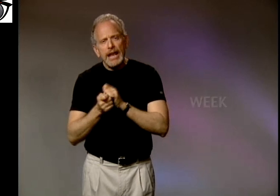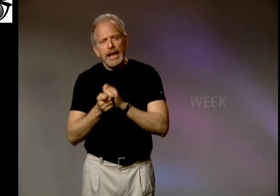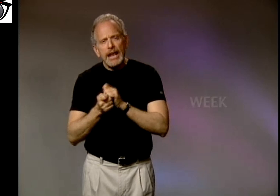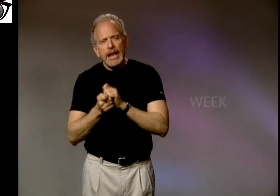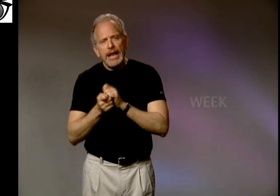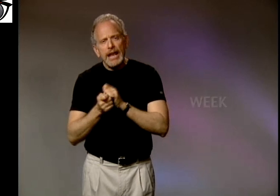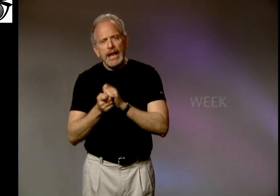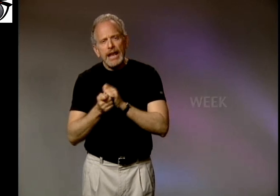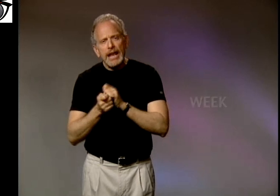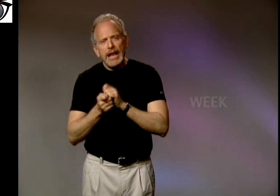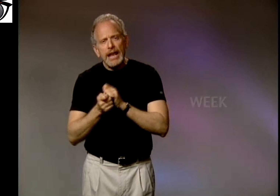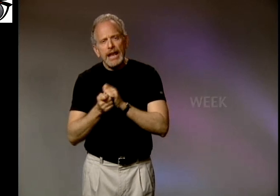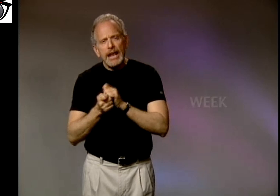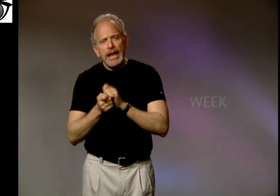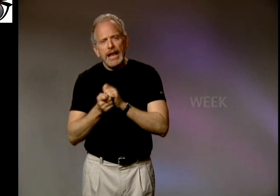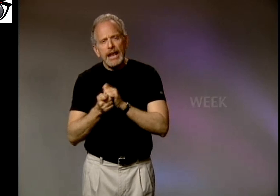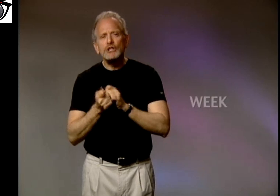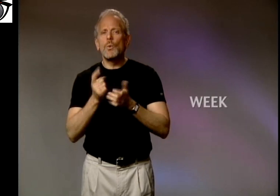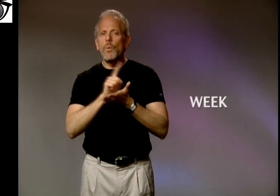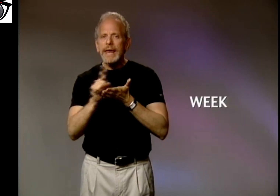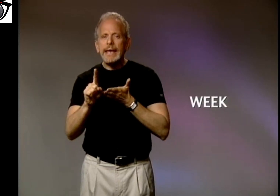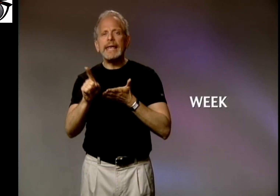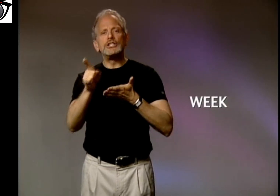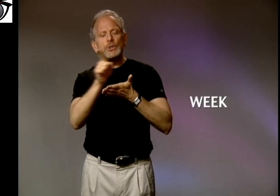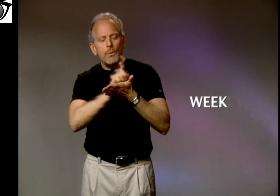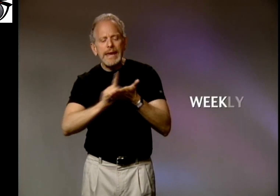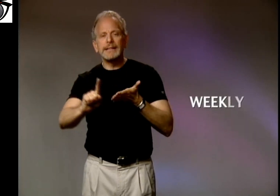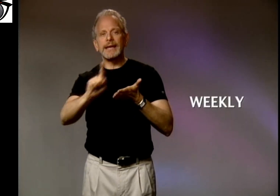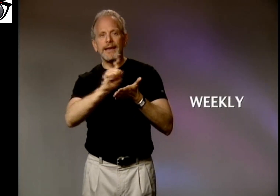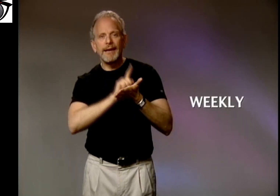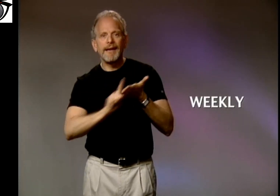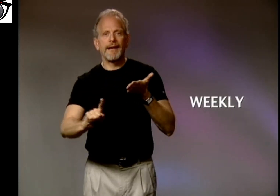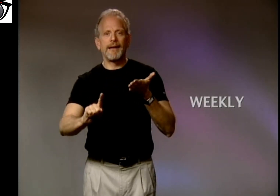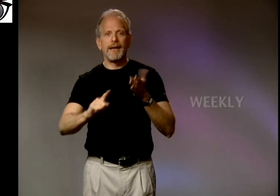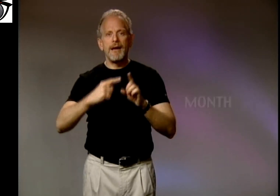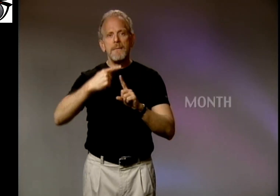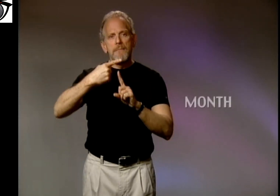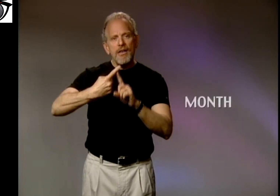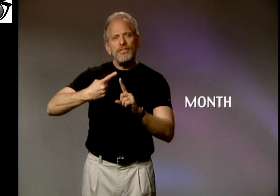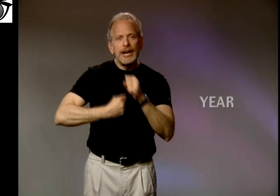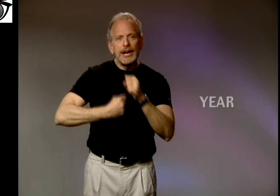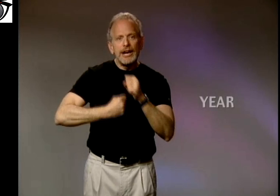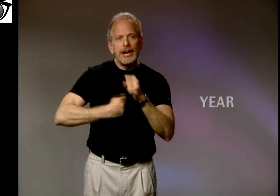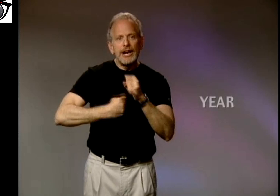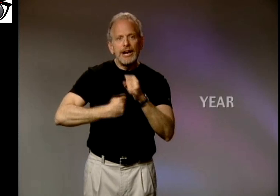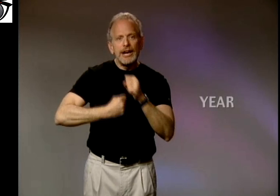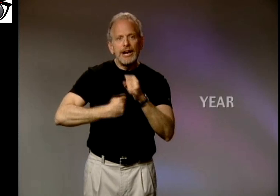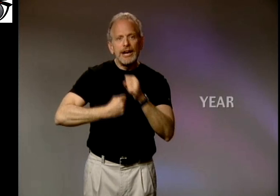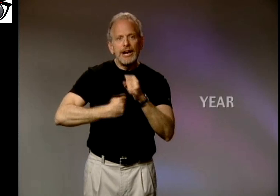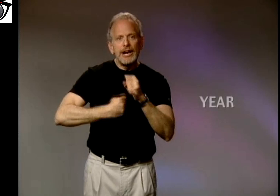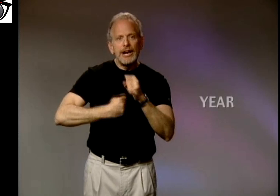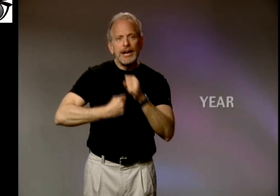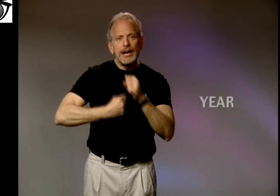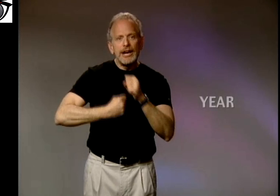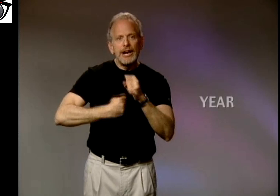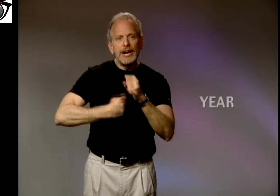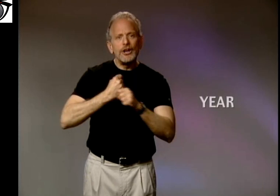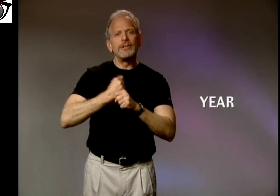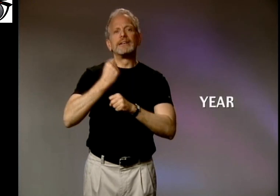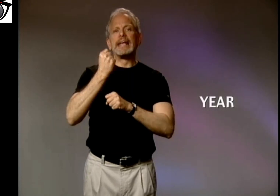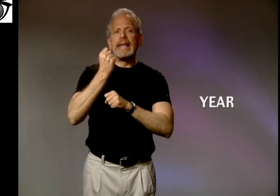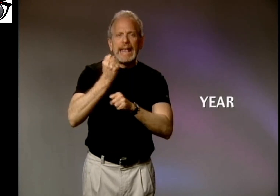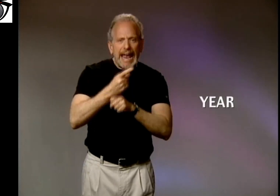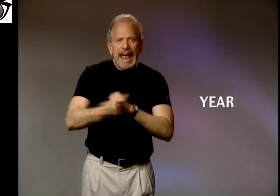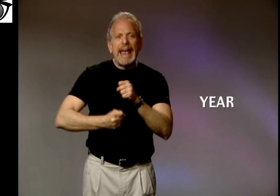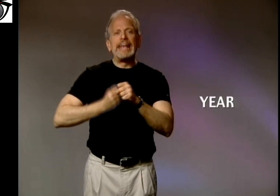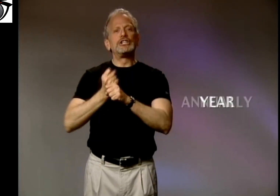By doubling the movement, I can change week into weekly, month into monthly,